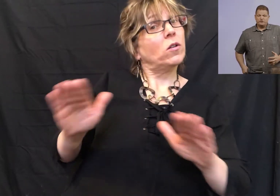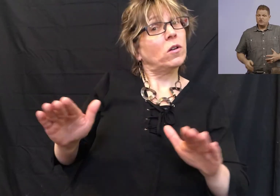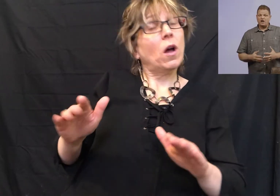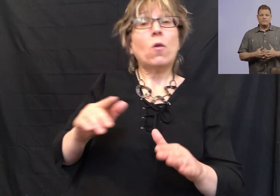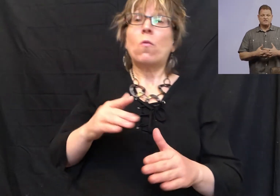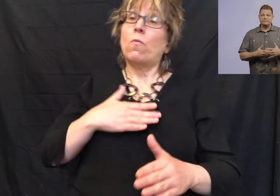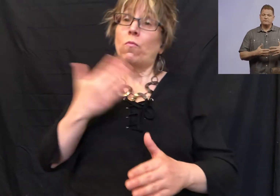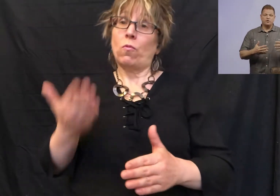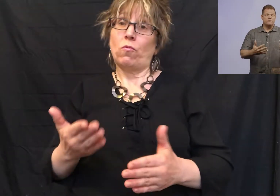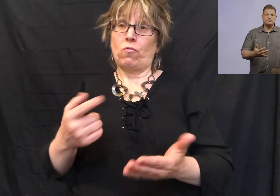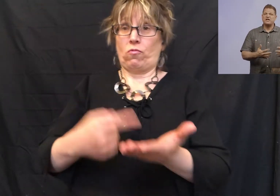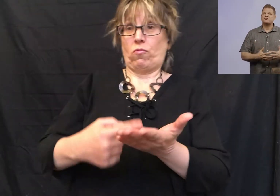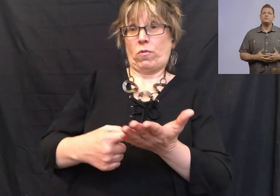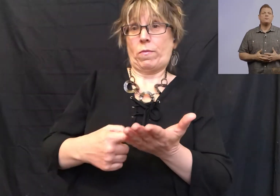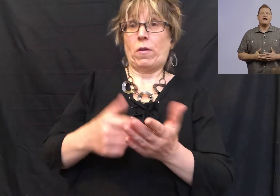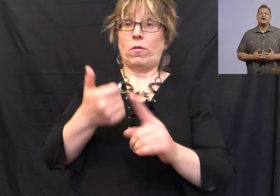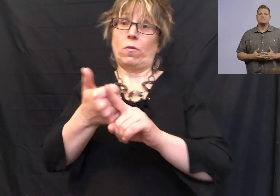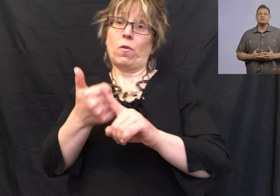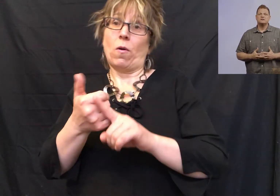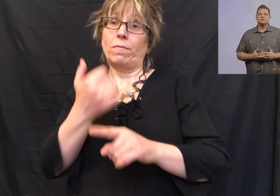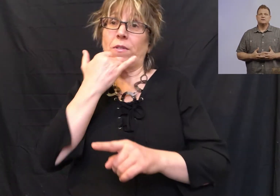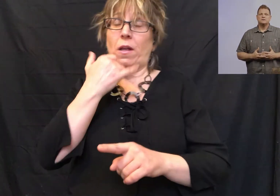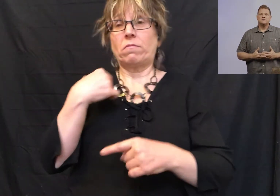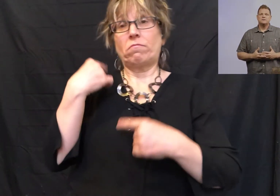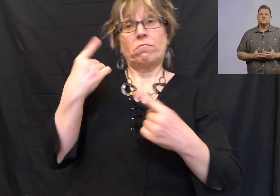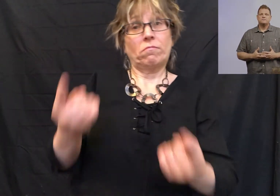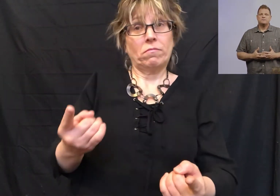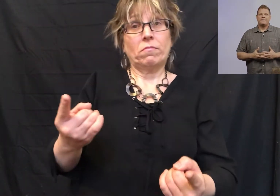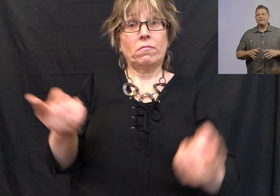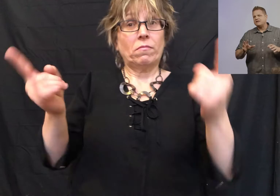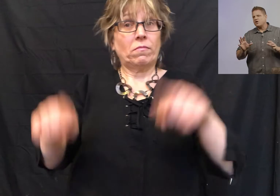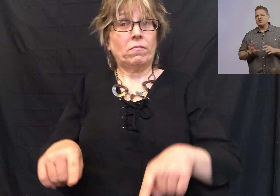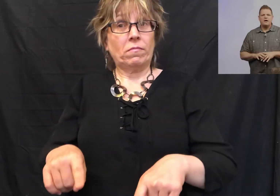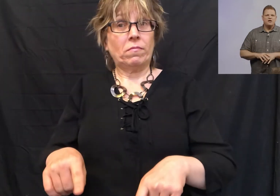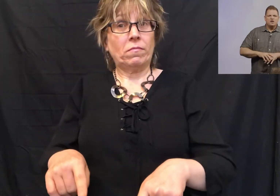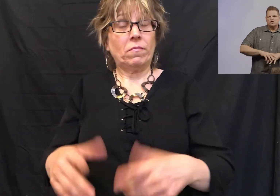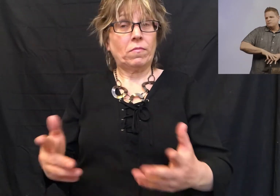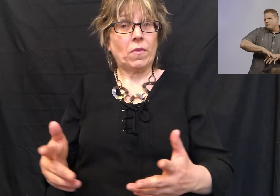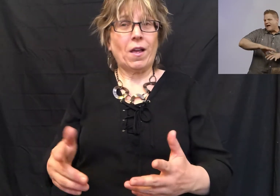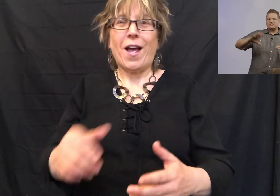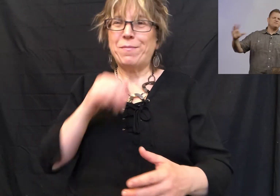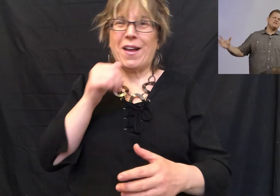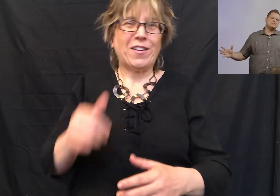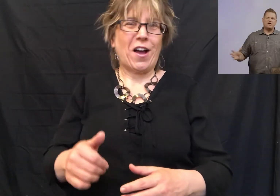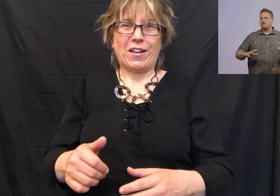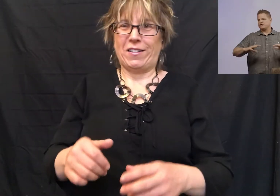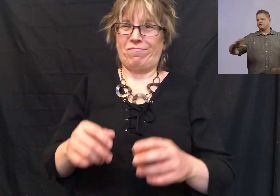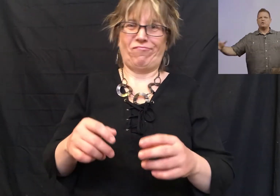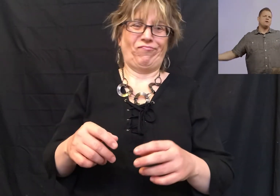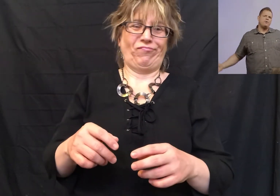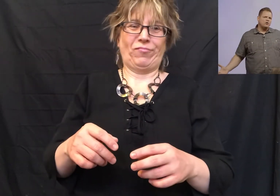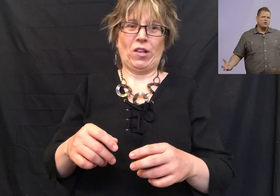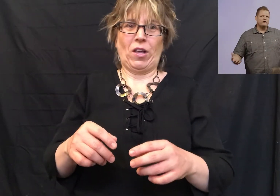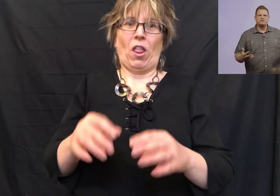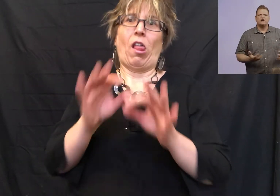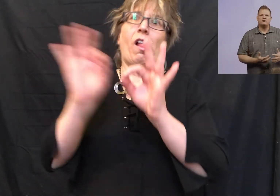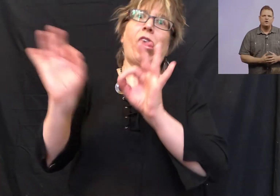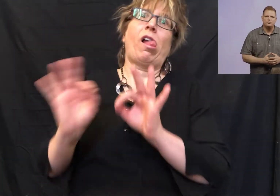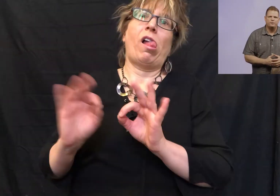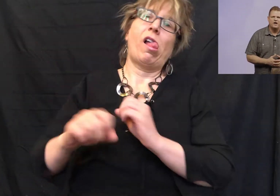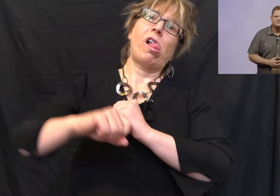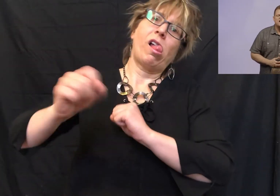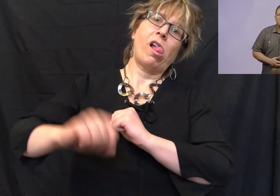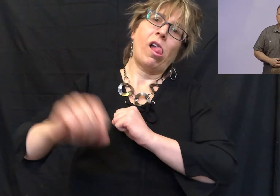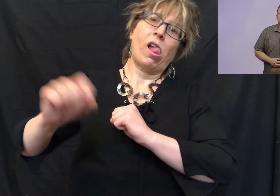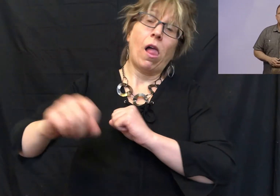Are you willing to talk about some of them, your mistakes from your past? I'm not talking about massive details and throwing up all over them and telling them